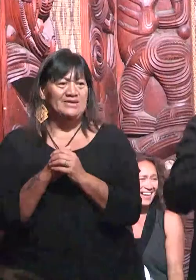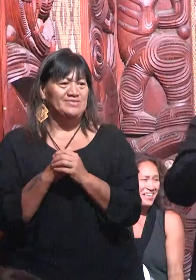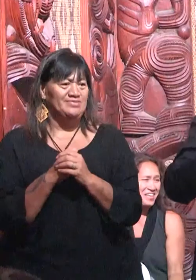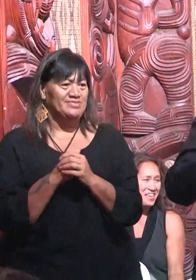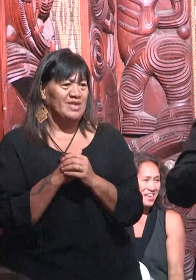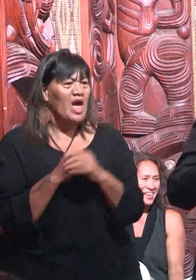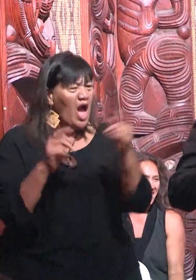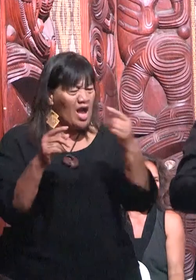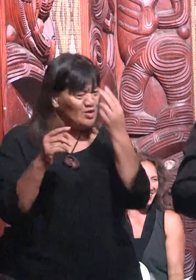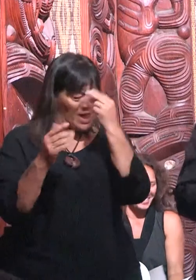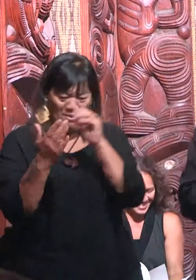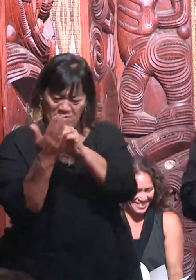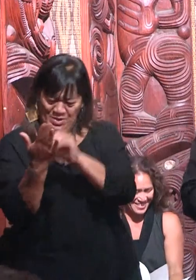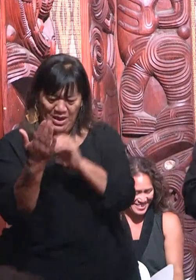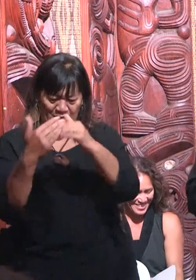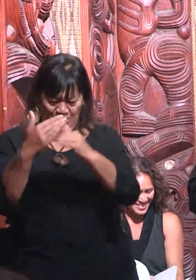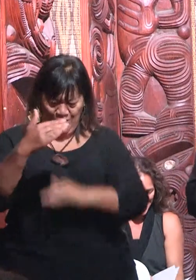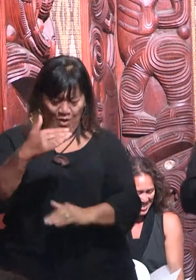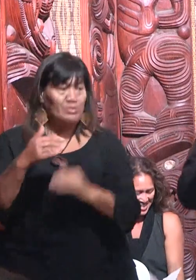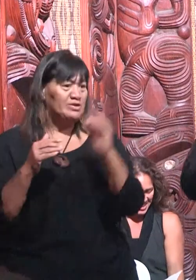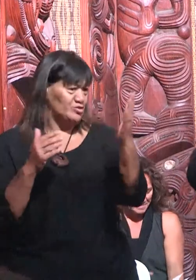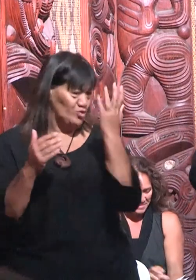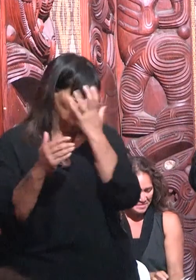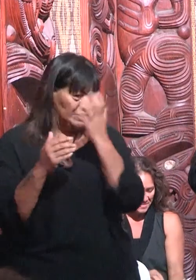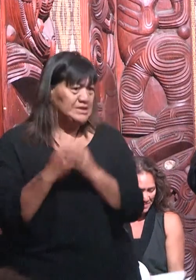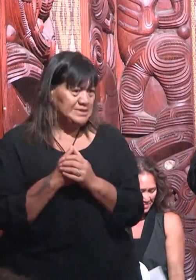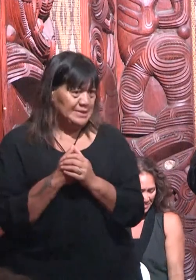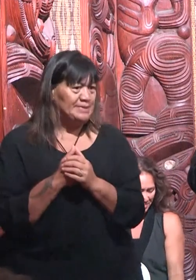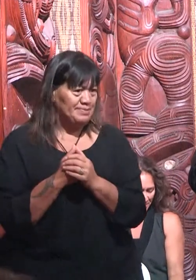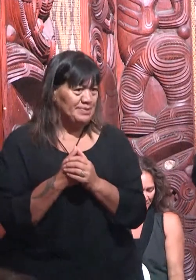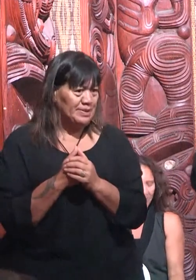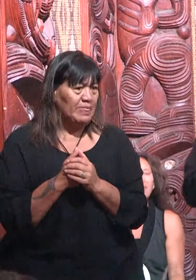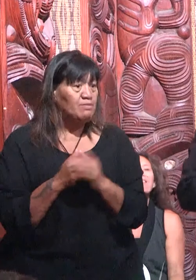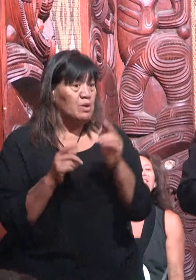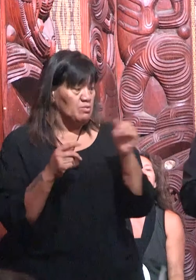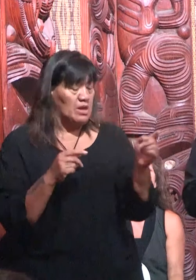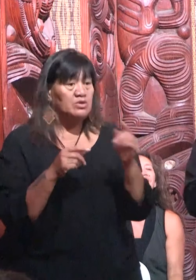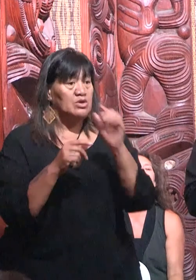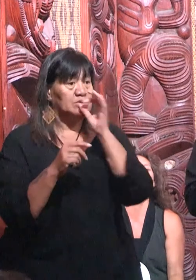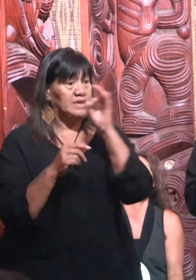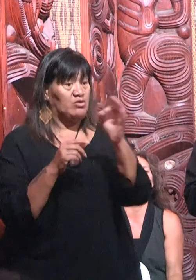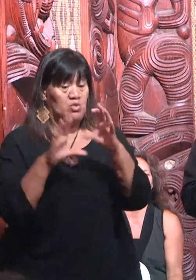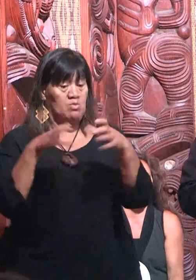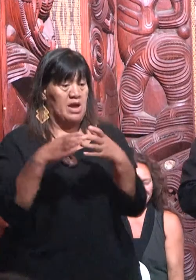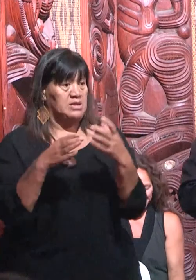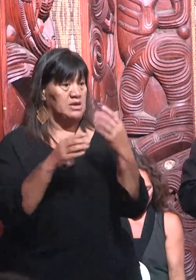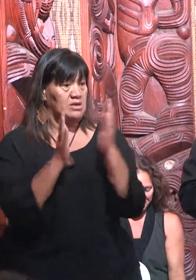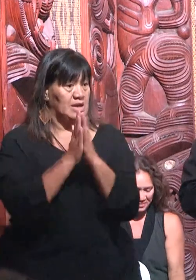I've put you down somewhat down below, so when that comes, then that's you, Eho.